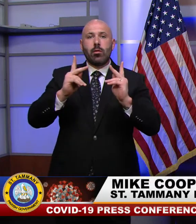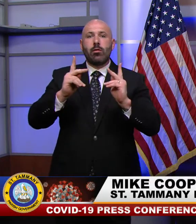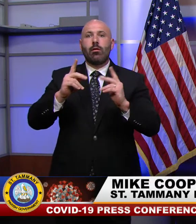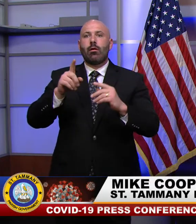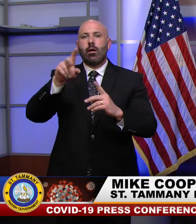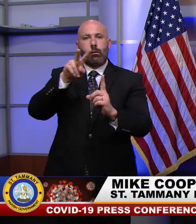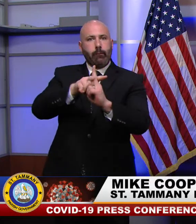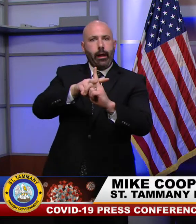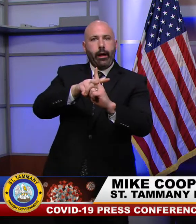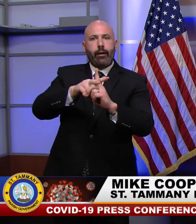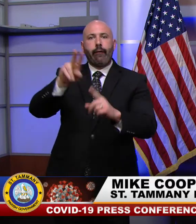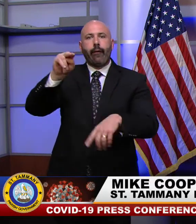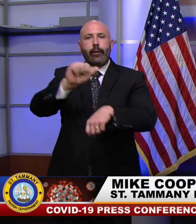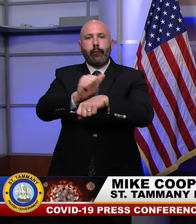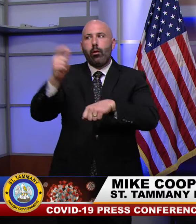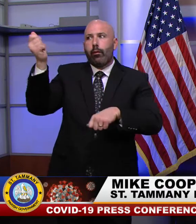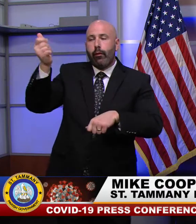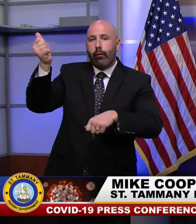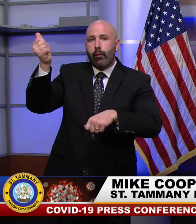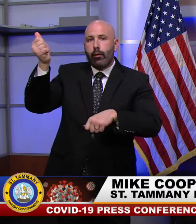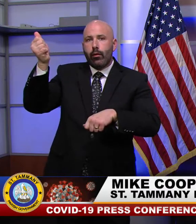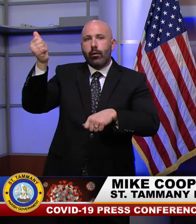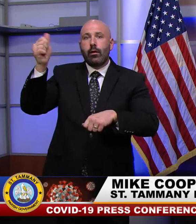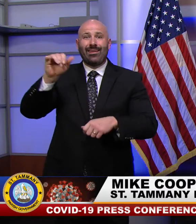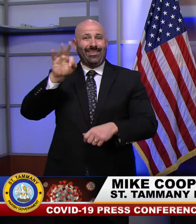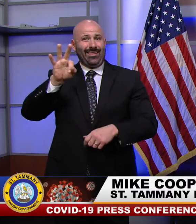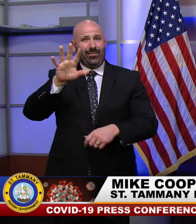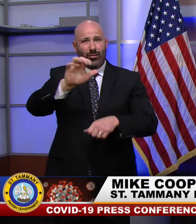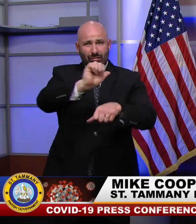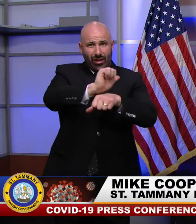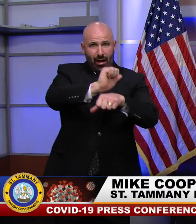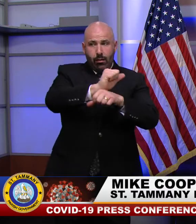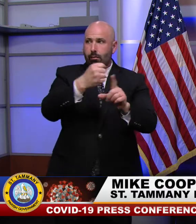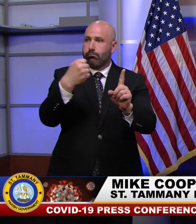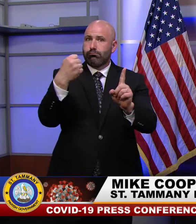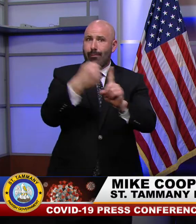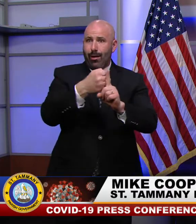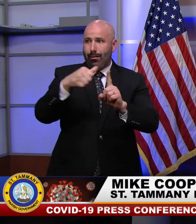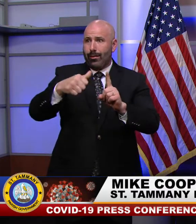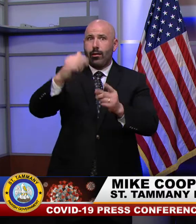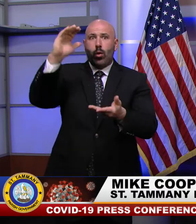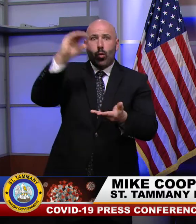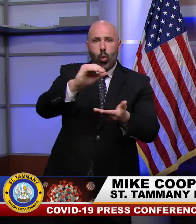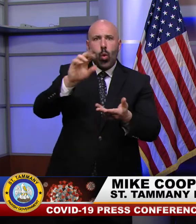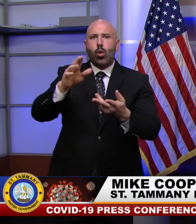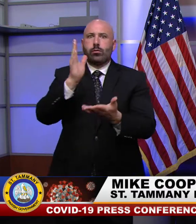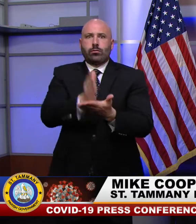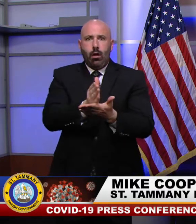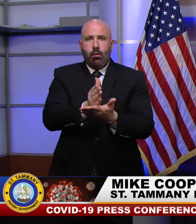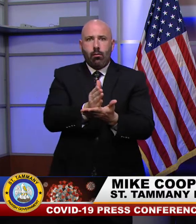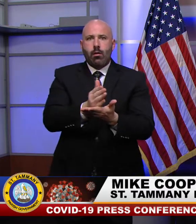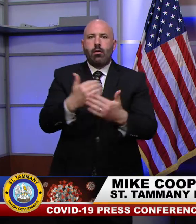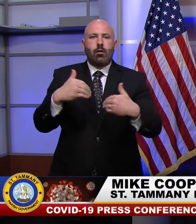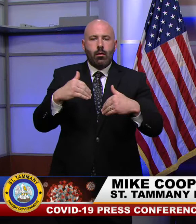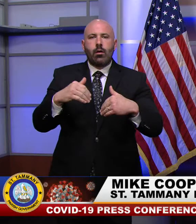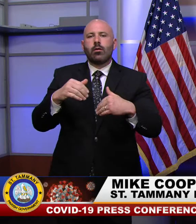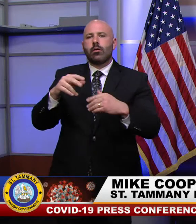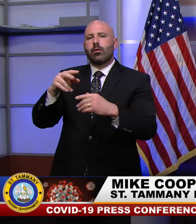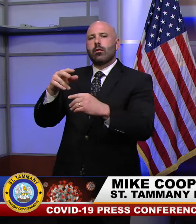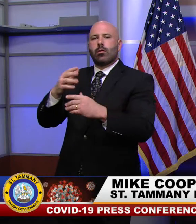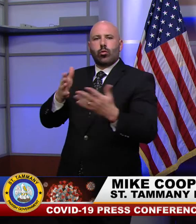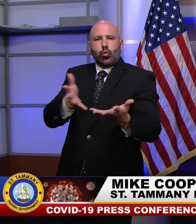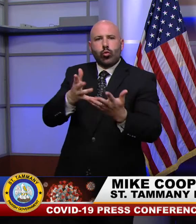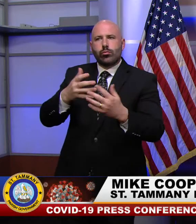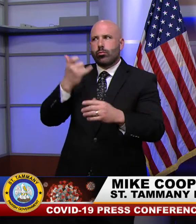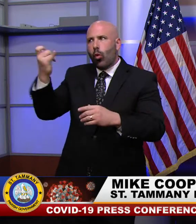pandemic, you are encouraged to apply. The Louisiana Workforce Commission is operating from 8 a.m.